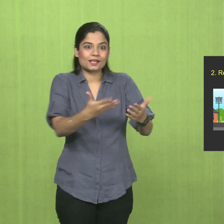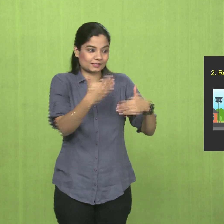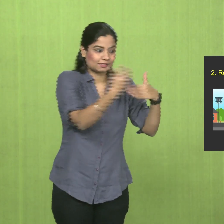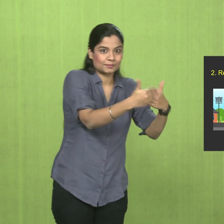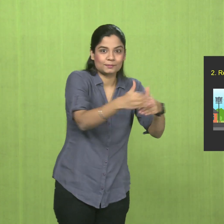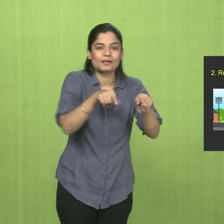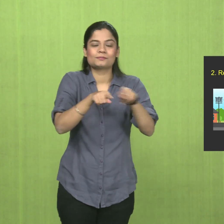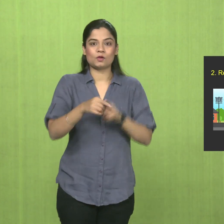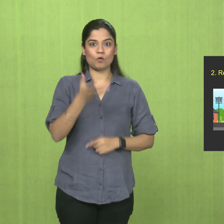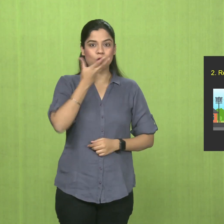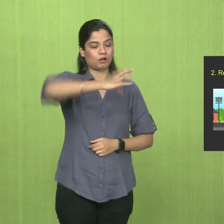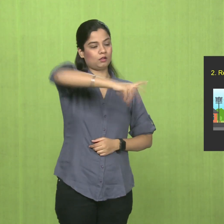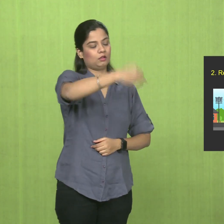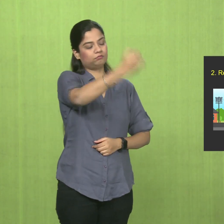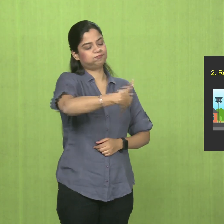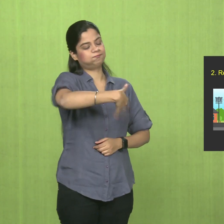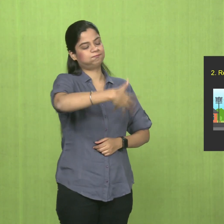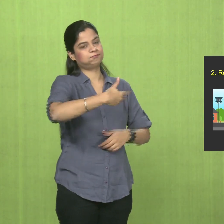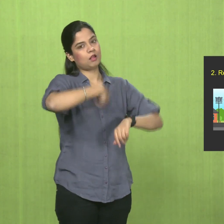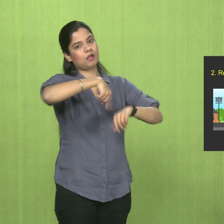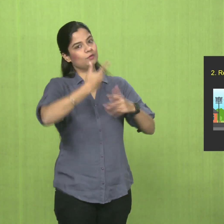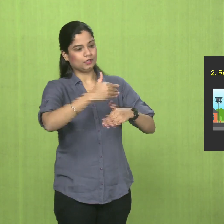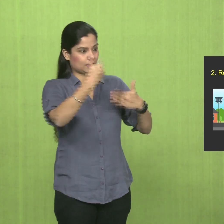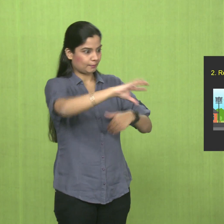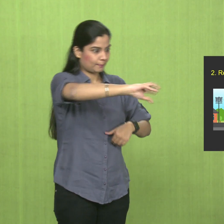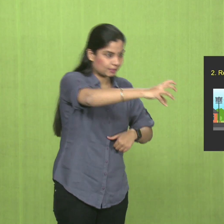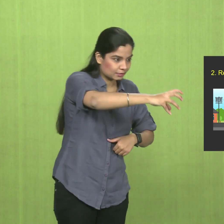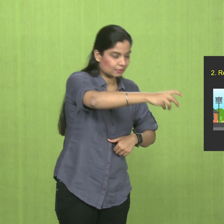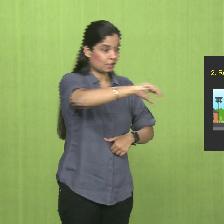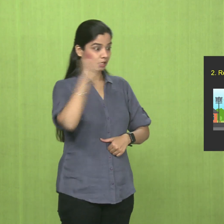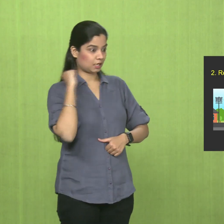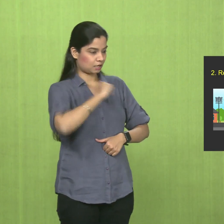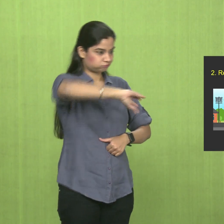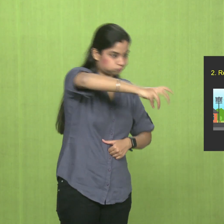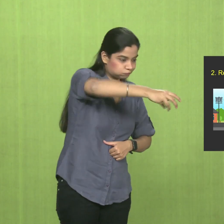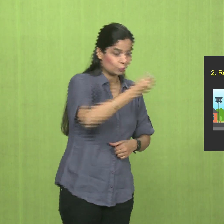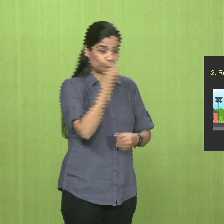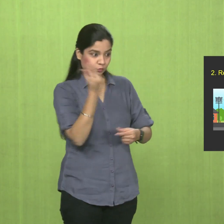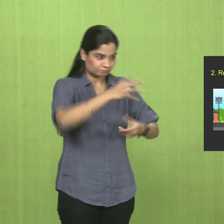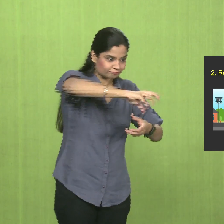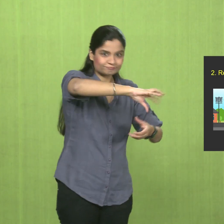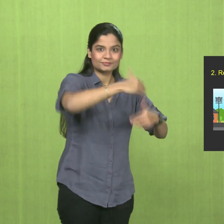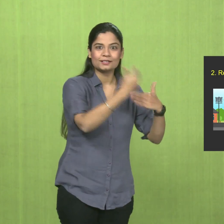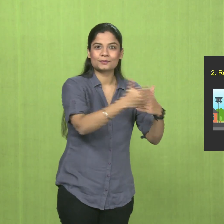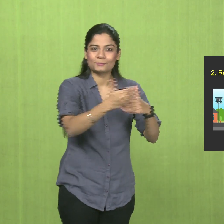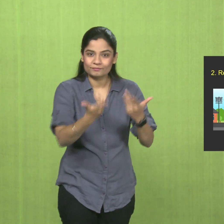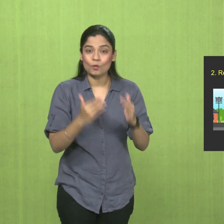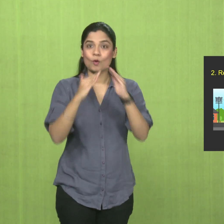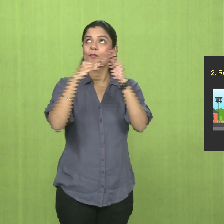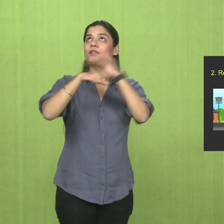use, every resource that we use is limited. Water is limited. We have to conserve it. Whenever your work with the taps is done, always